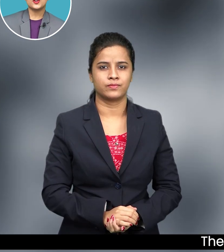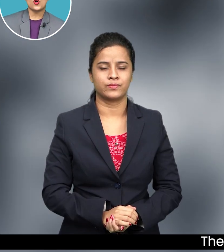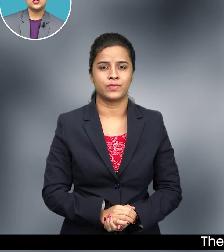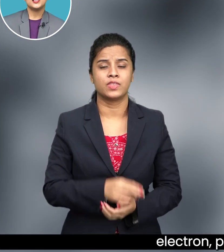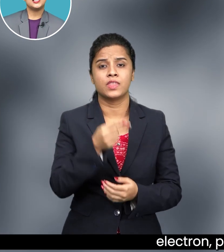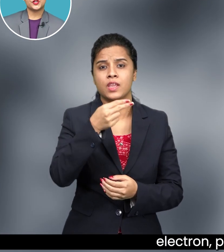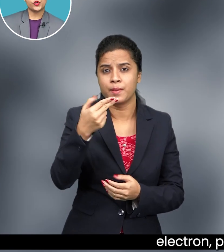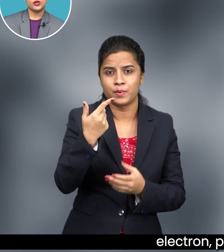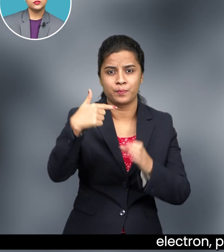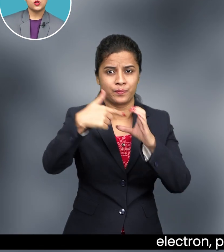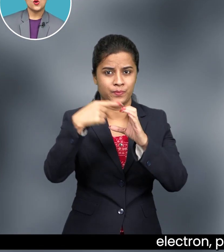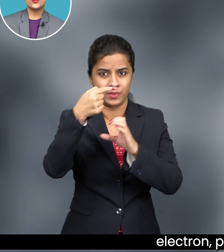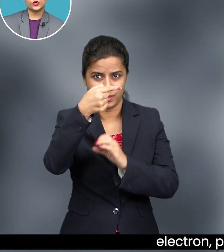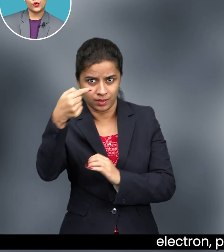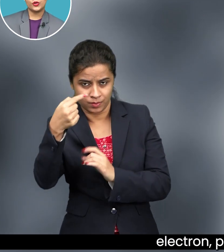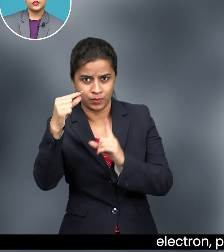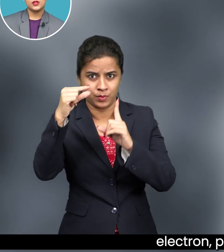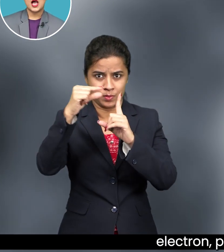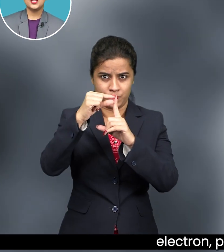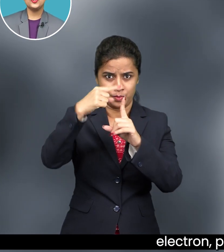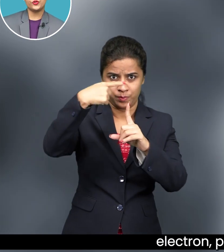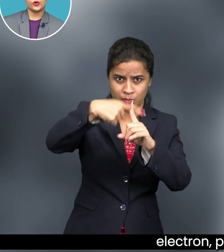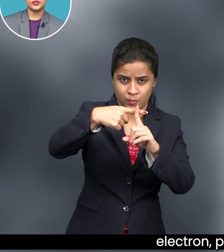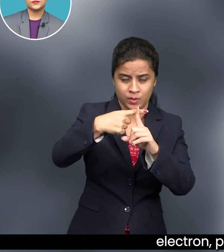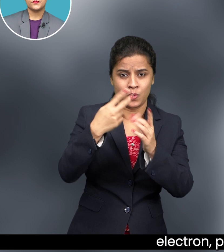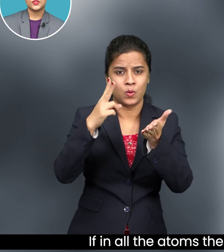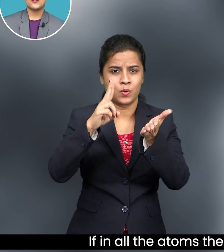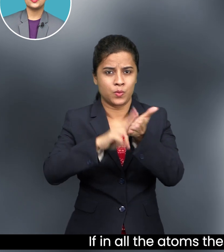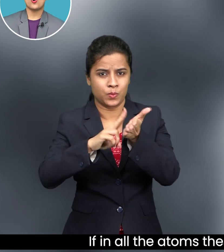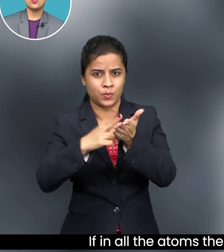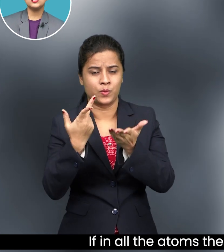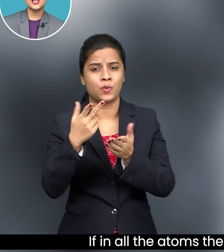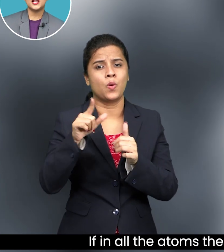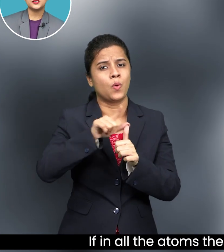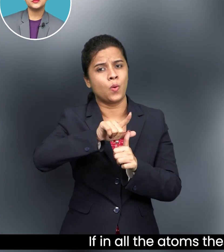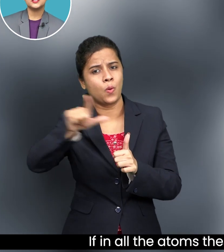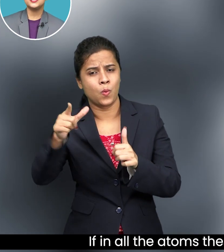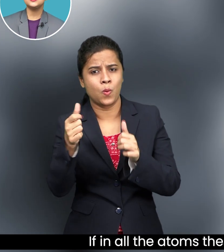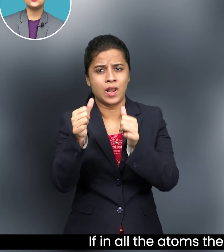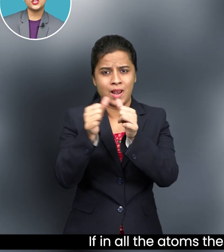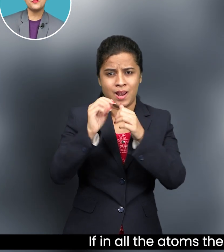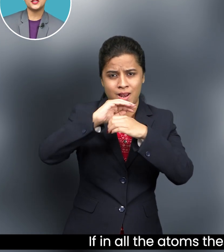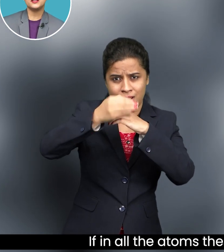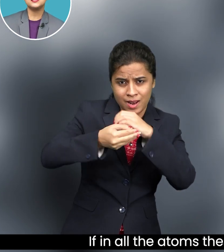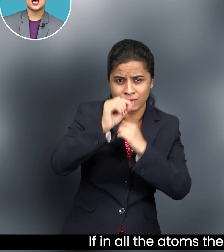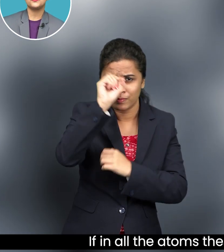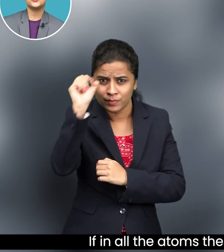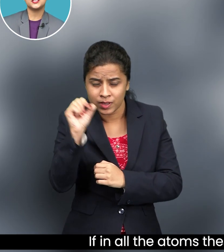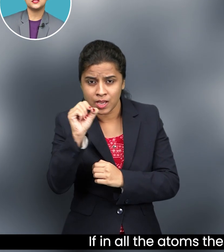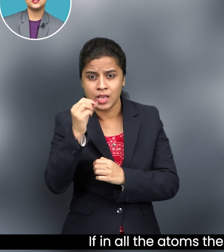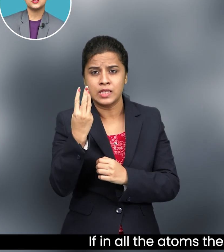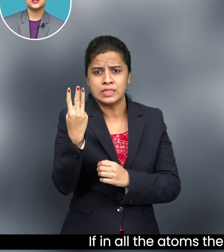They are called electron, proton, and neutron. If in all the atoms these three particles